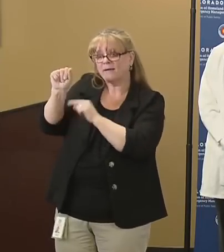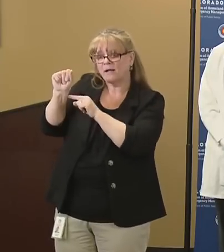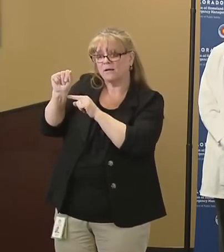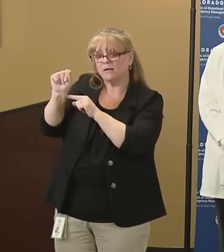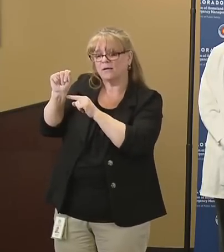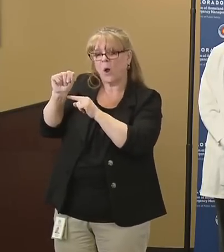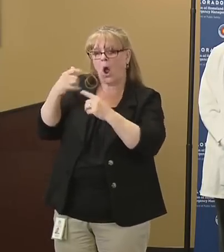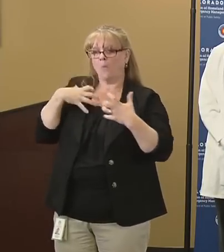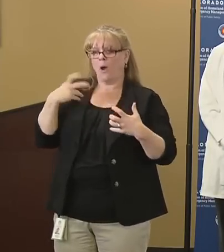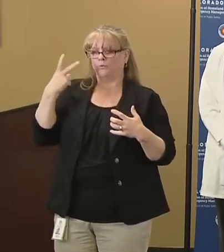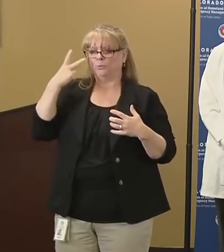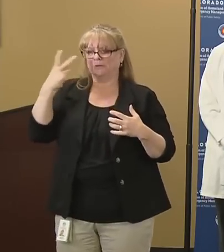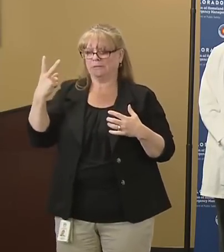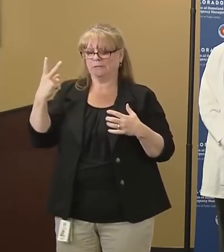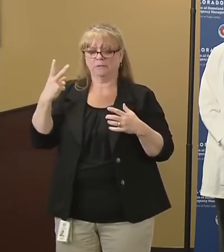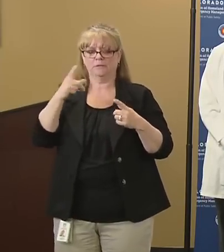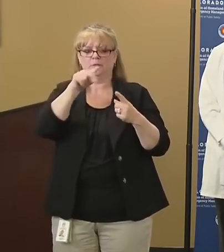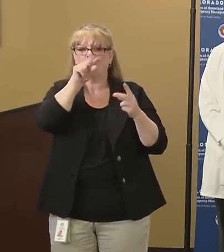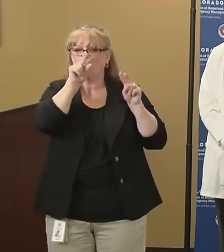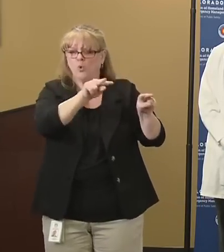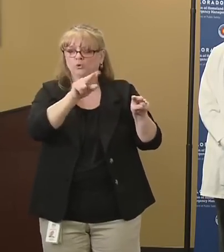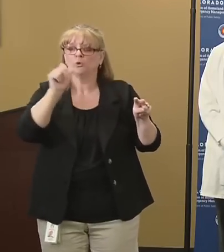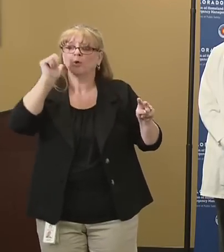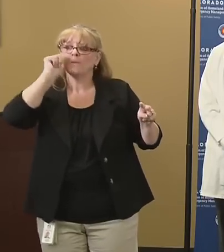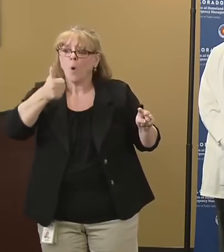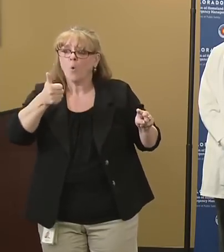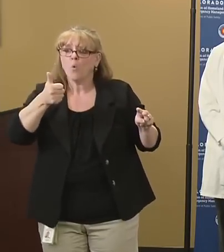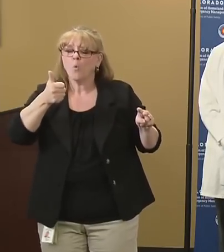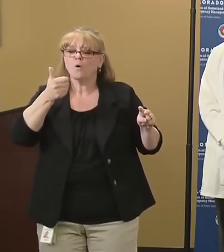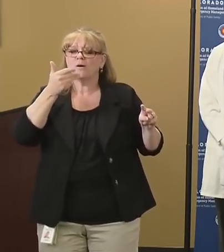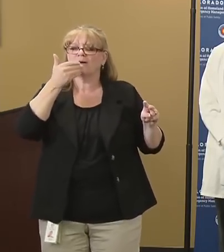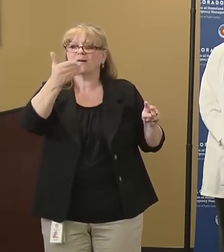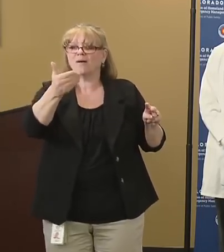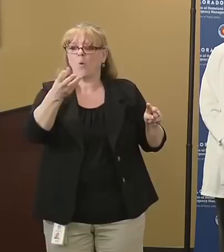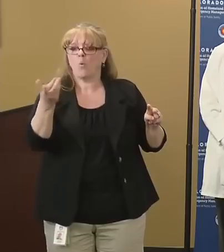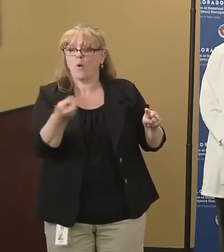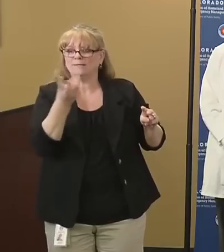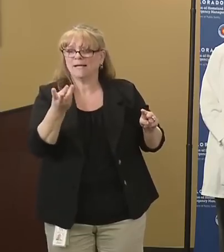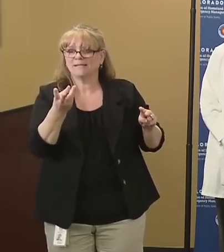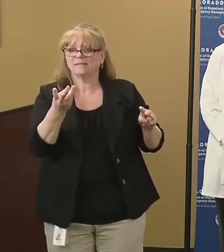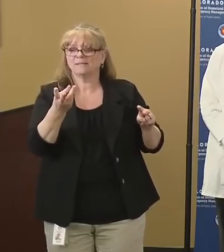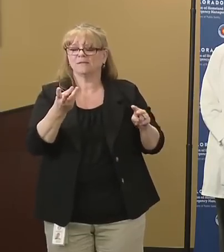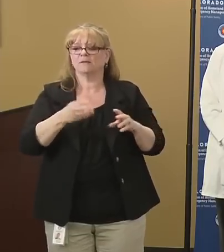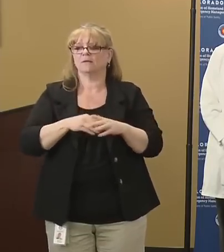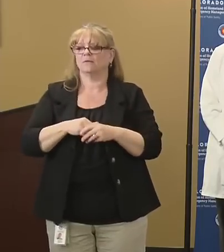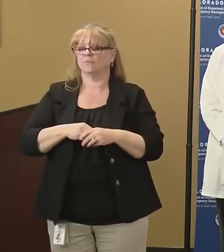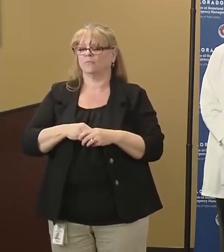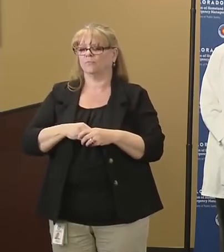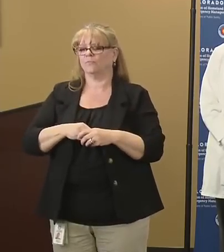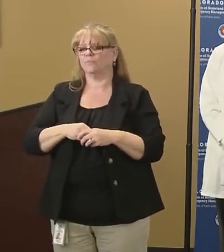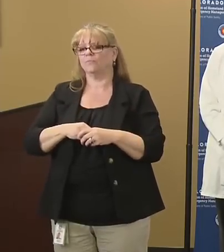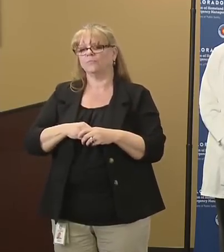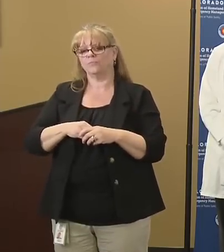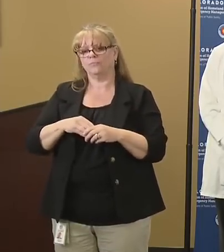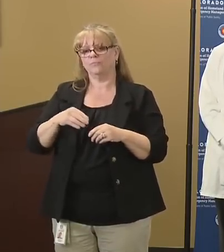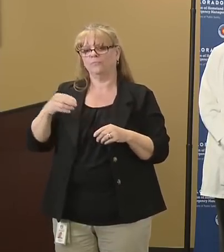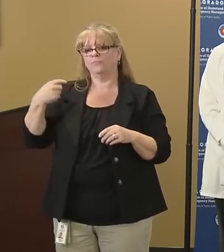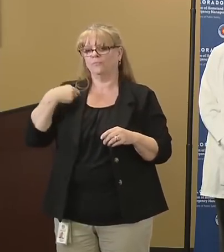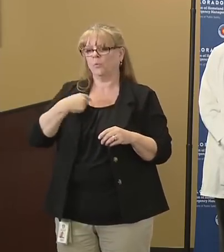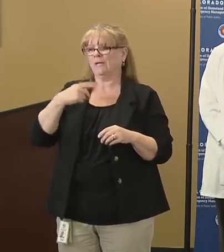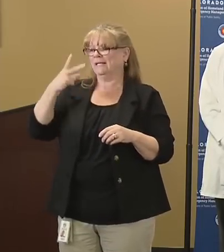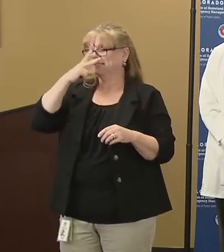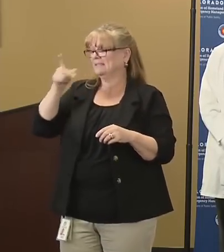over tomorrow, the next day. But at least now, as the effects roll on from the bar and restaurant